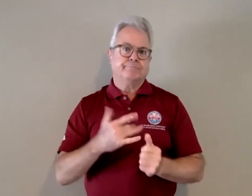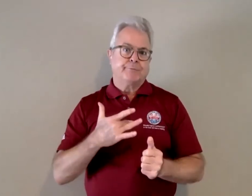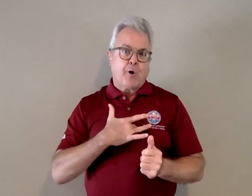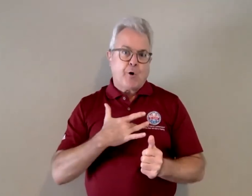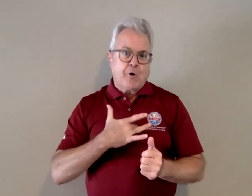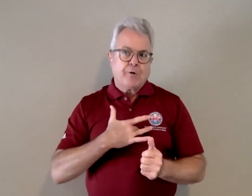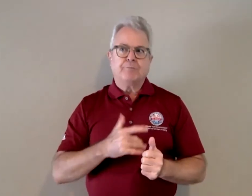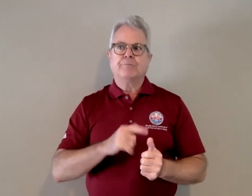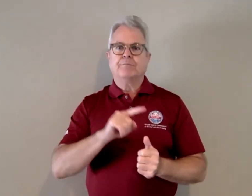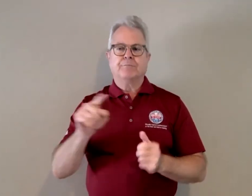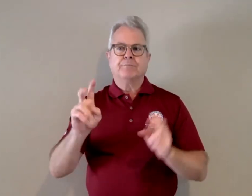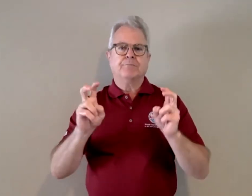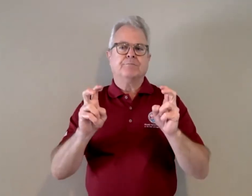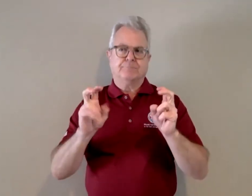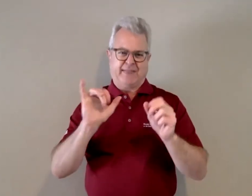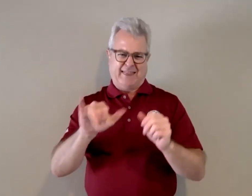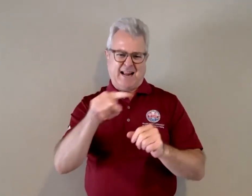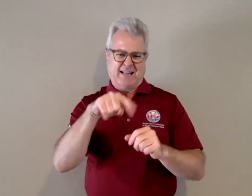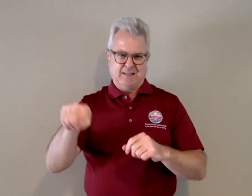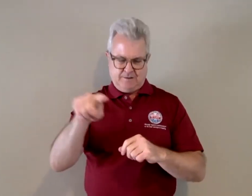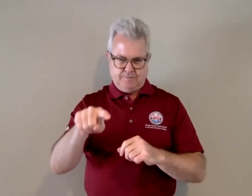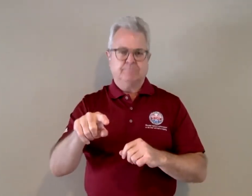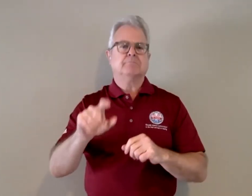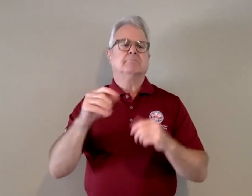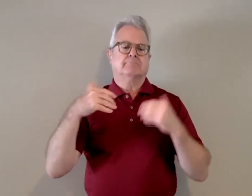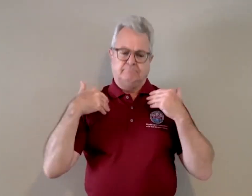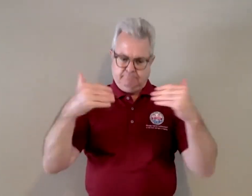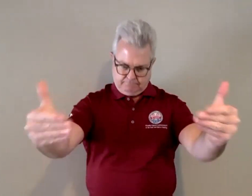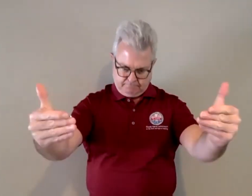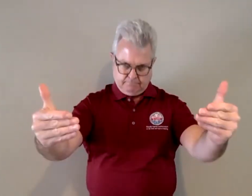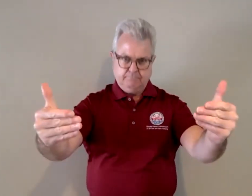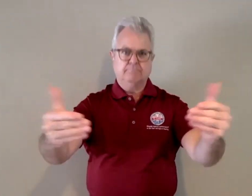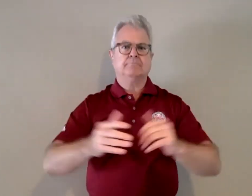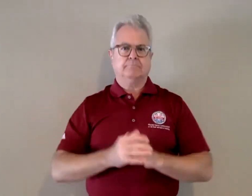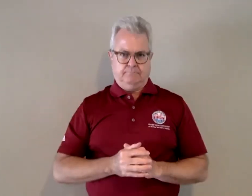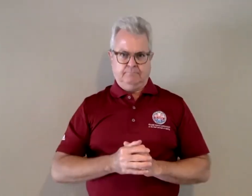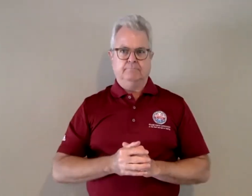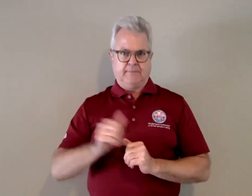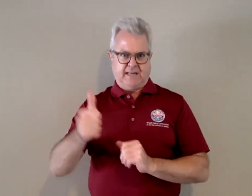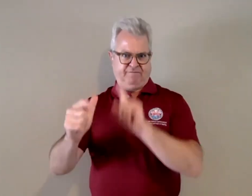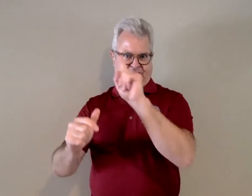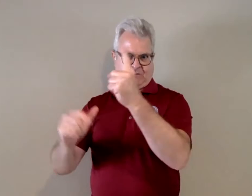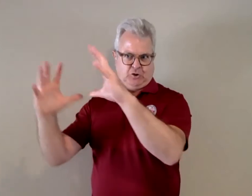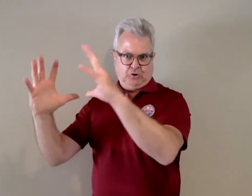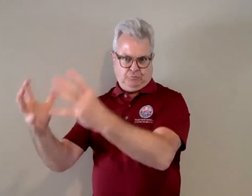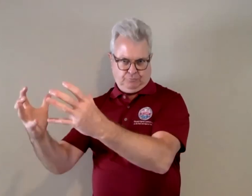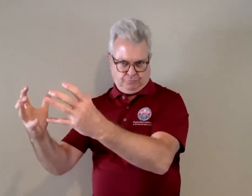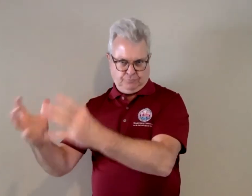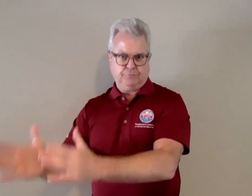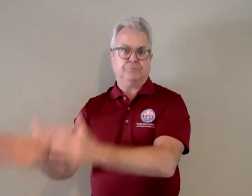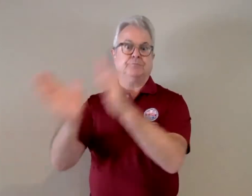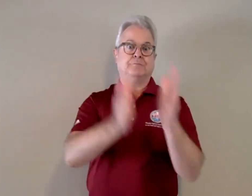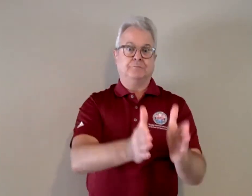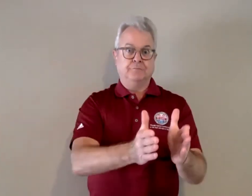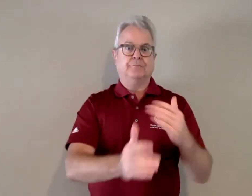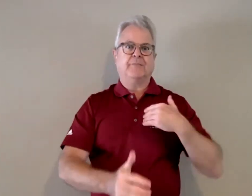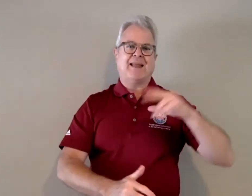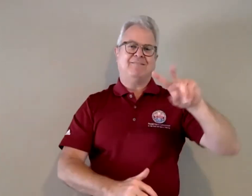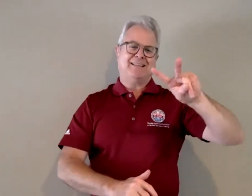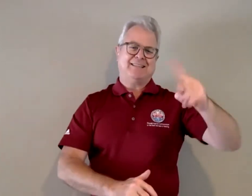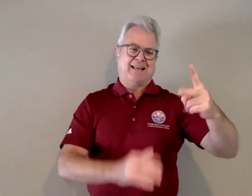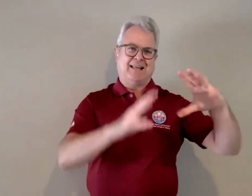thyroid problems, heart problems, that group of people are suggested to go ahead